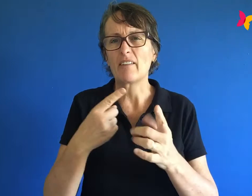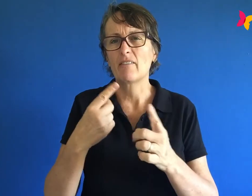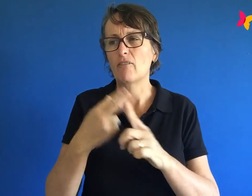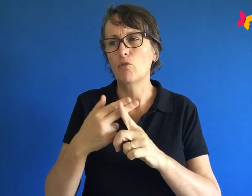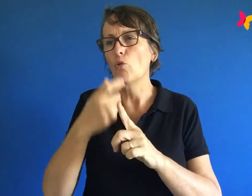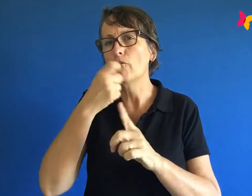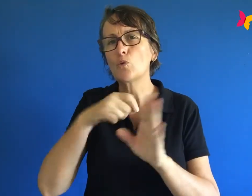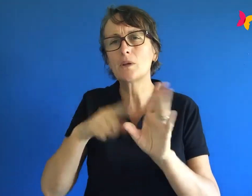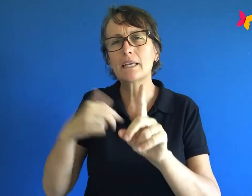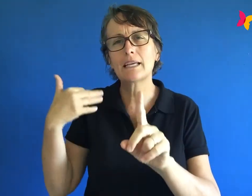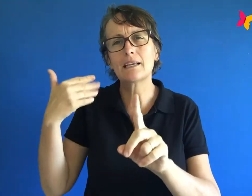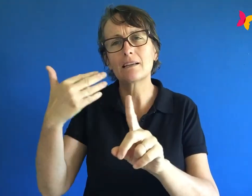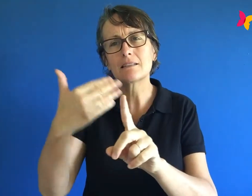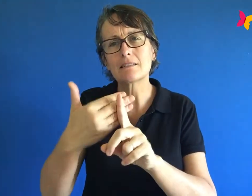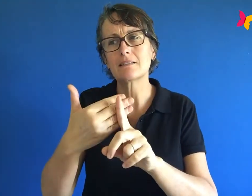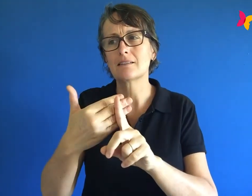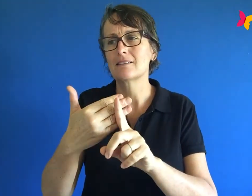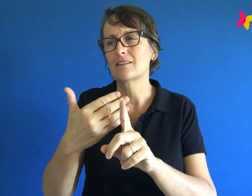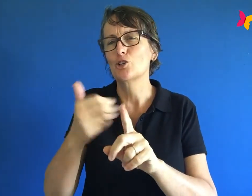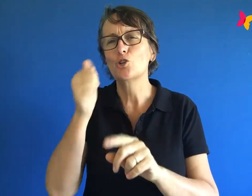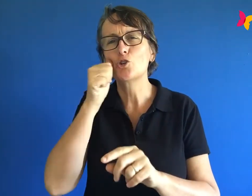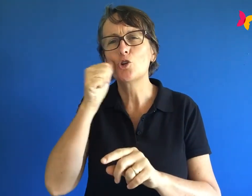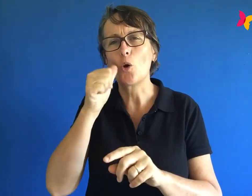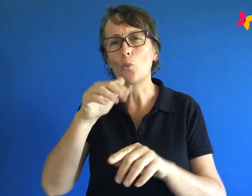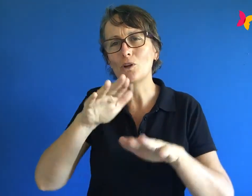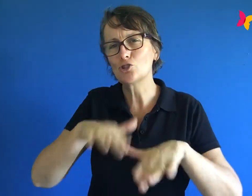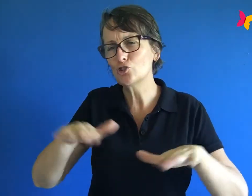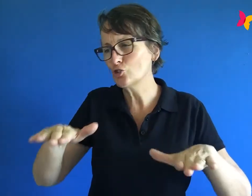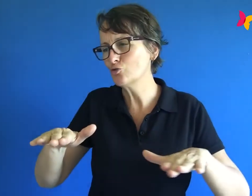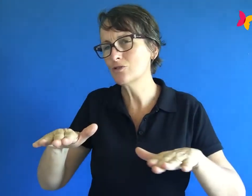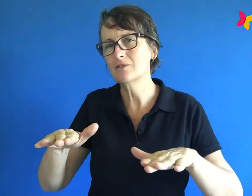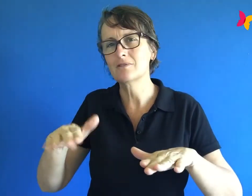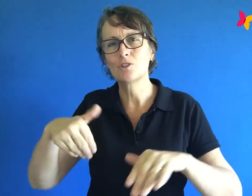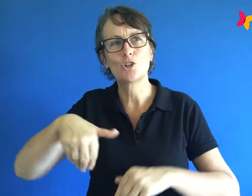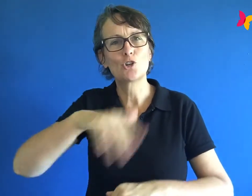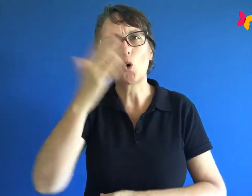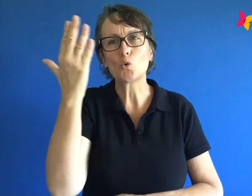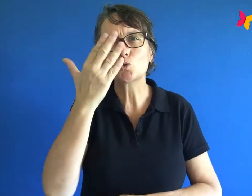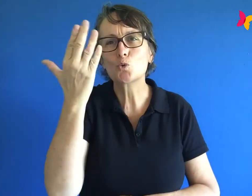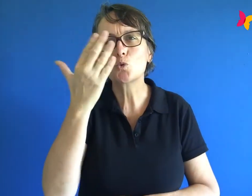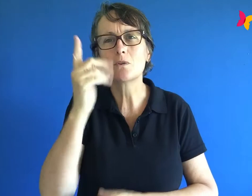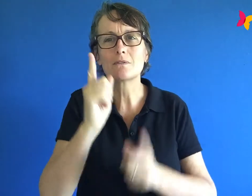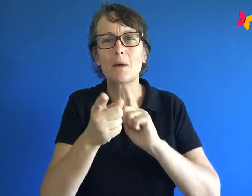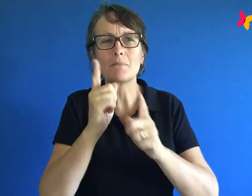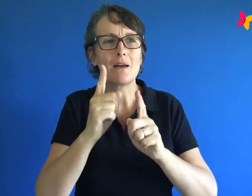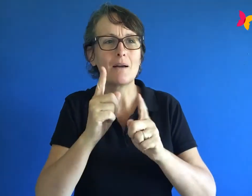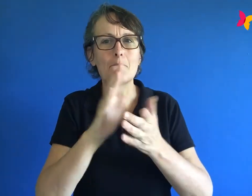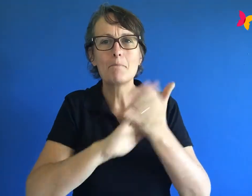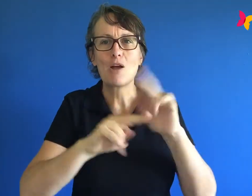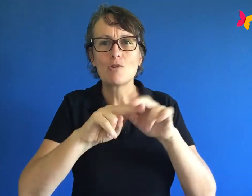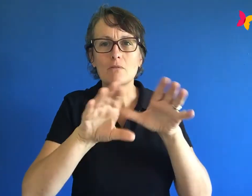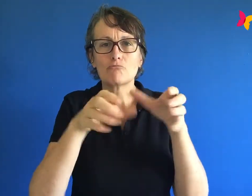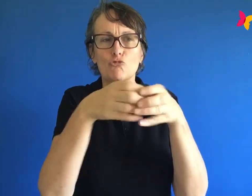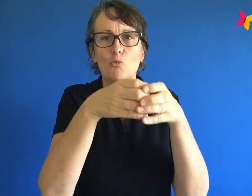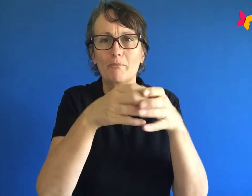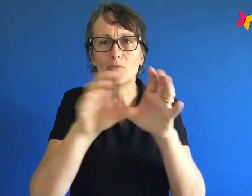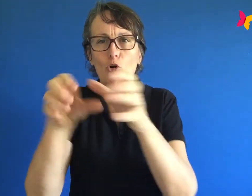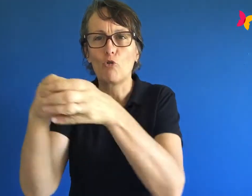when your child goes to school, schools can be cliquey, but parents can be cliquey, and you've got